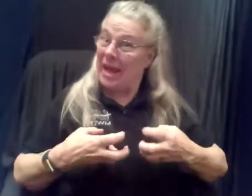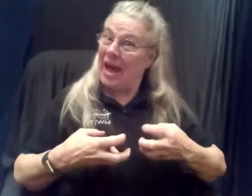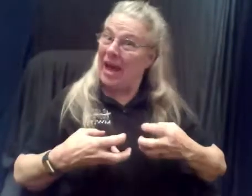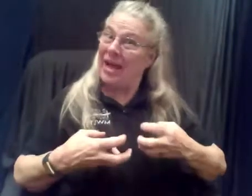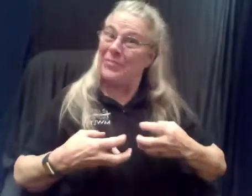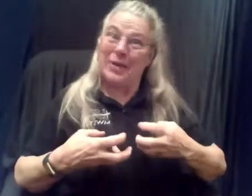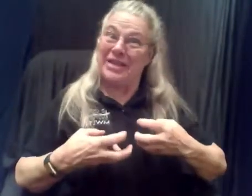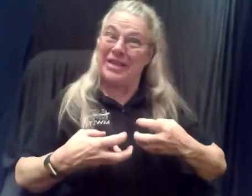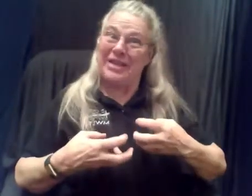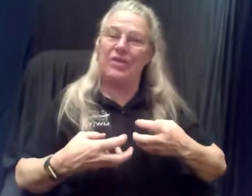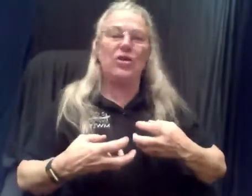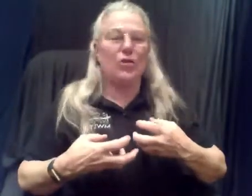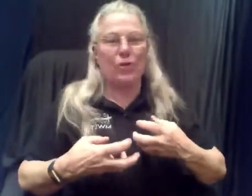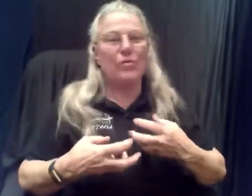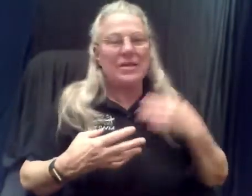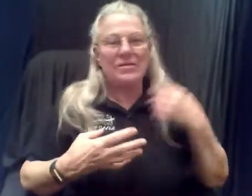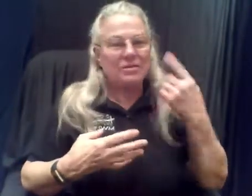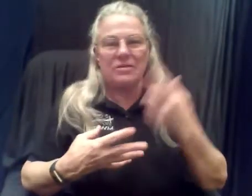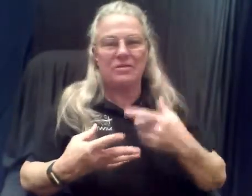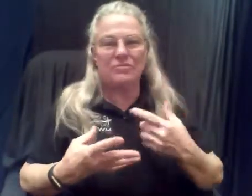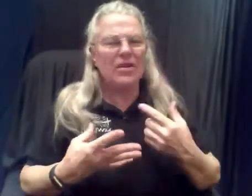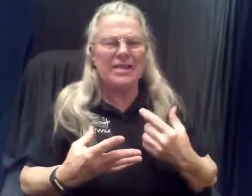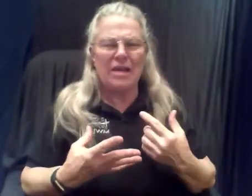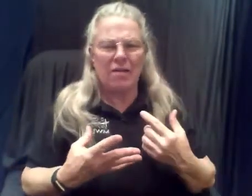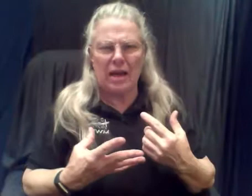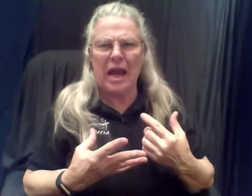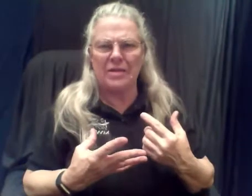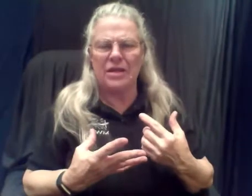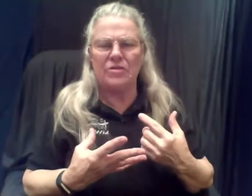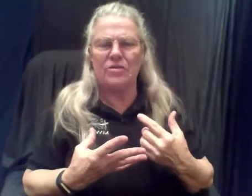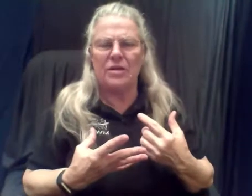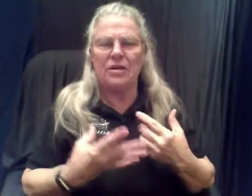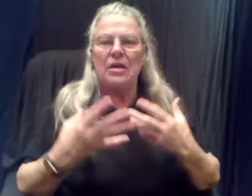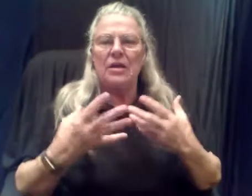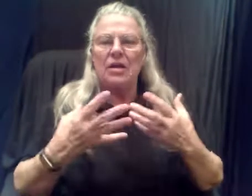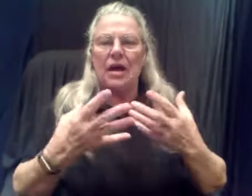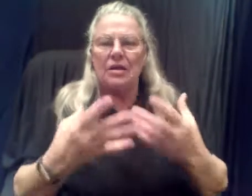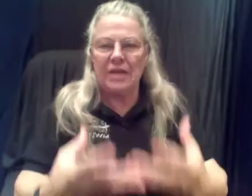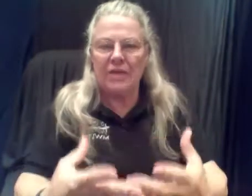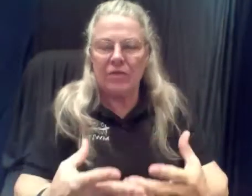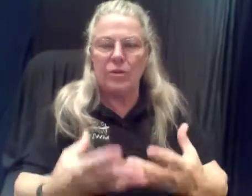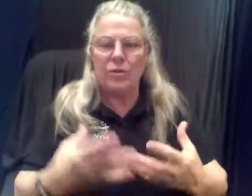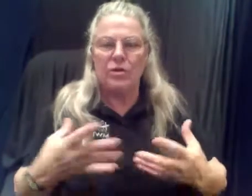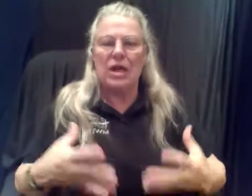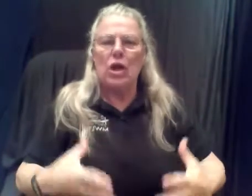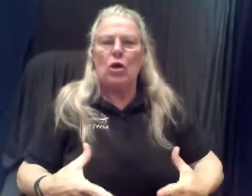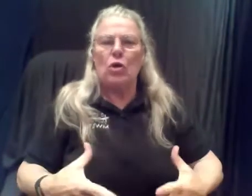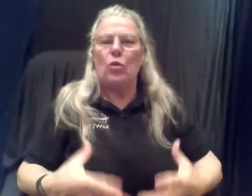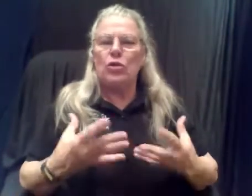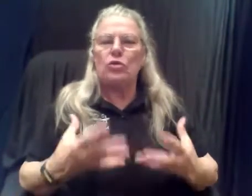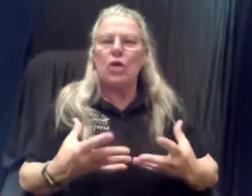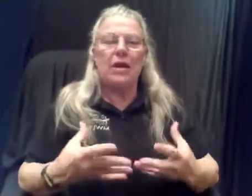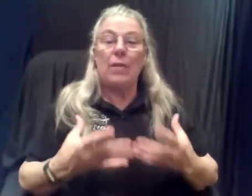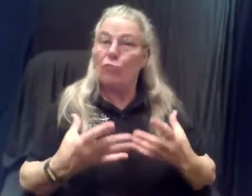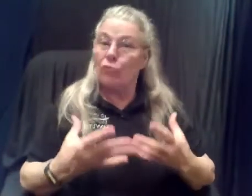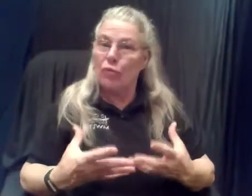I'm raging. No, that's very sarcastic to the deaf community. When you're talking about